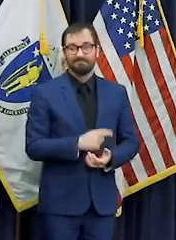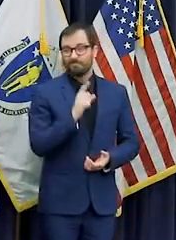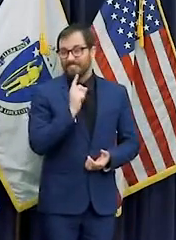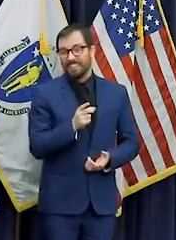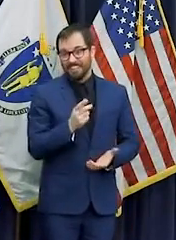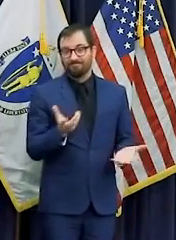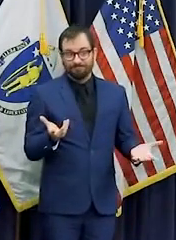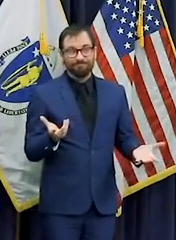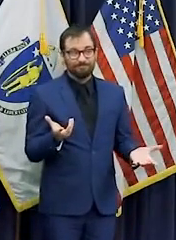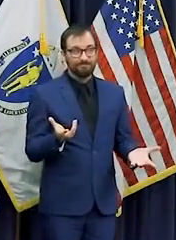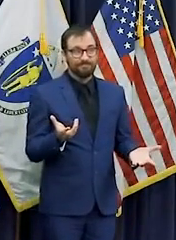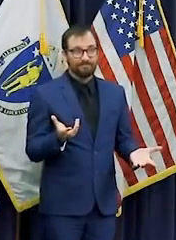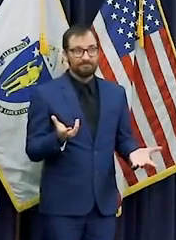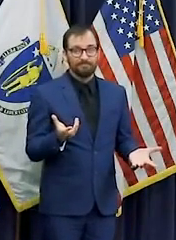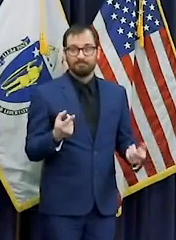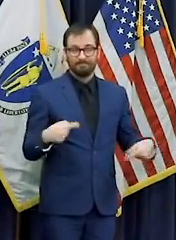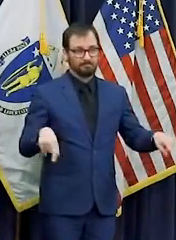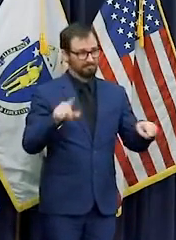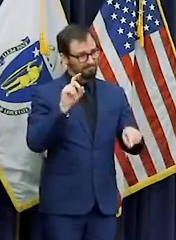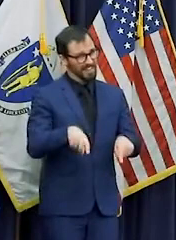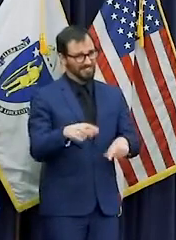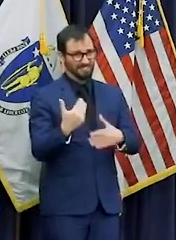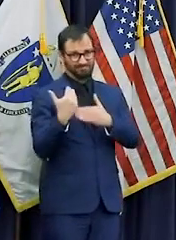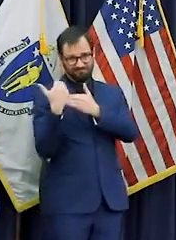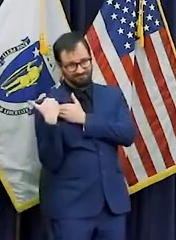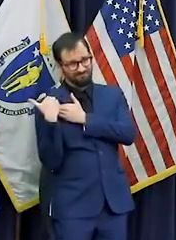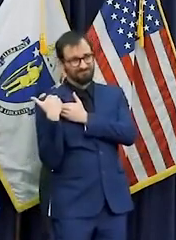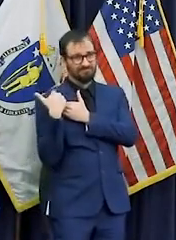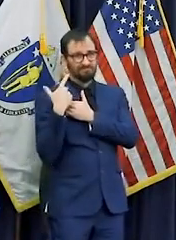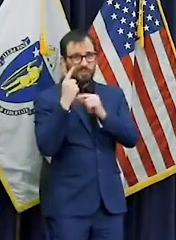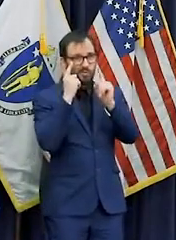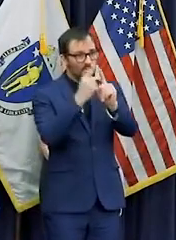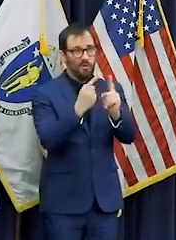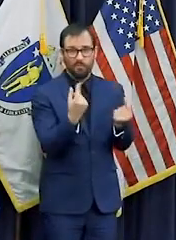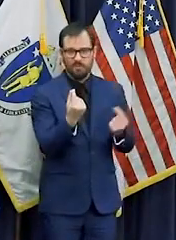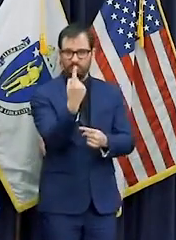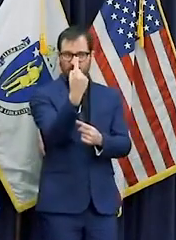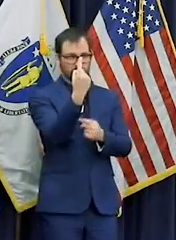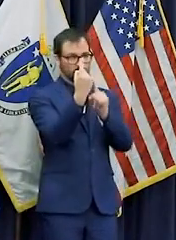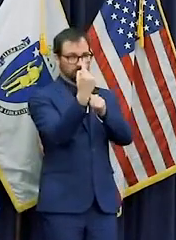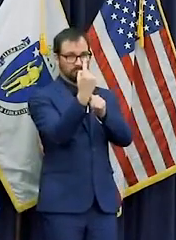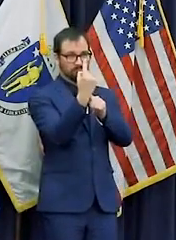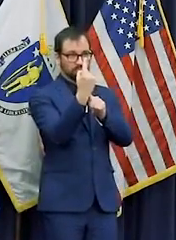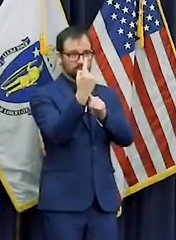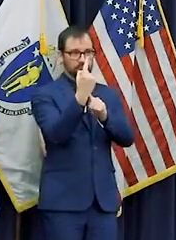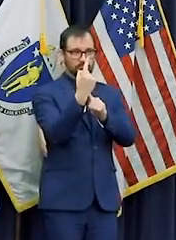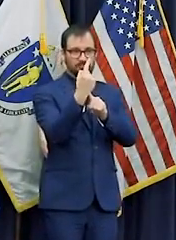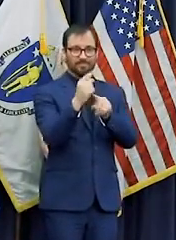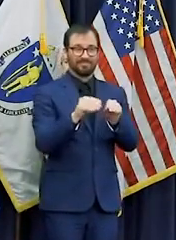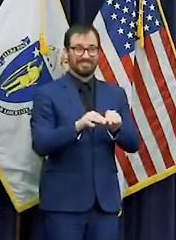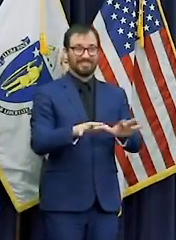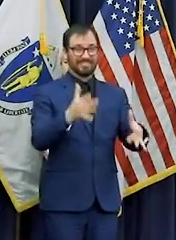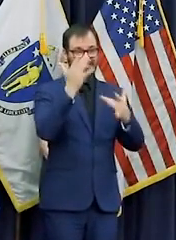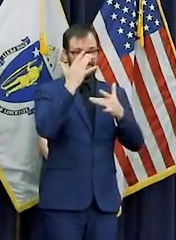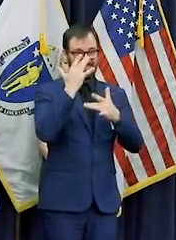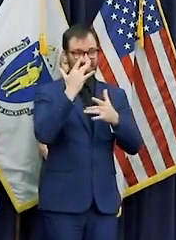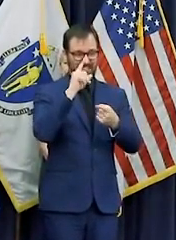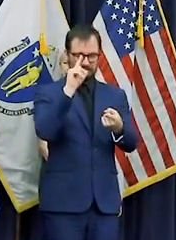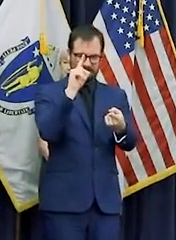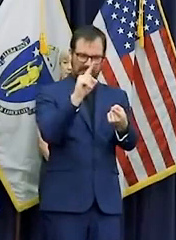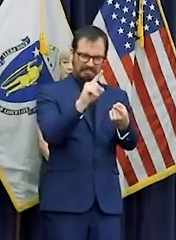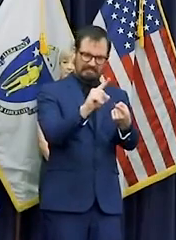disease. Protecting one another from the spread of COVID-19 by limiting physical and